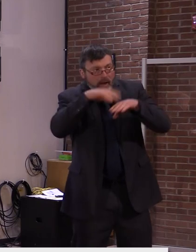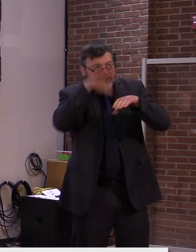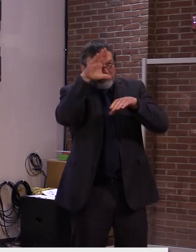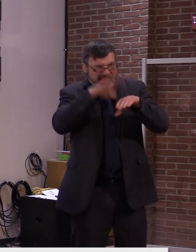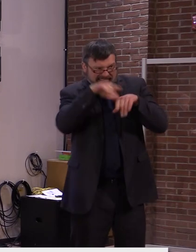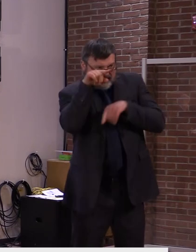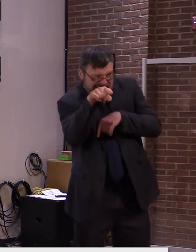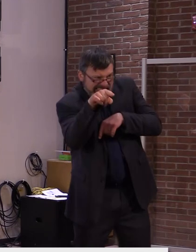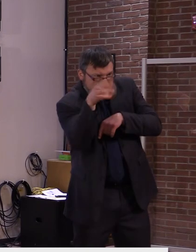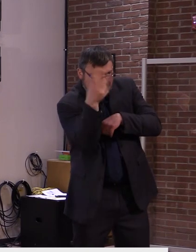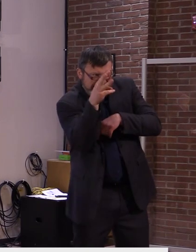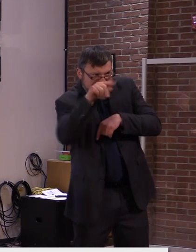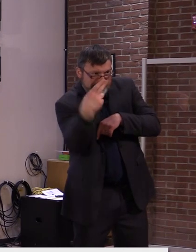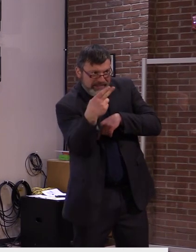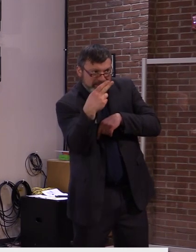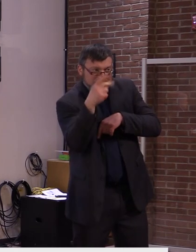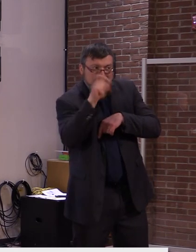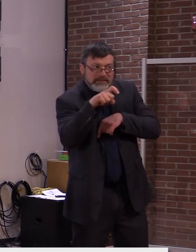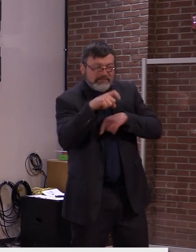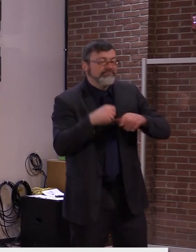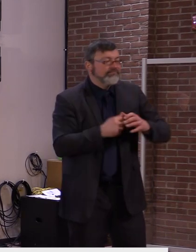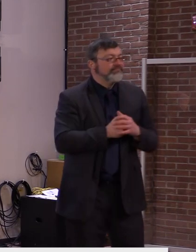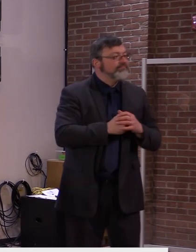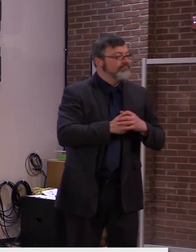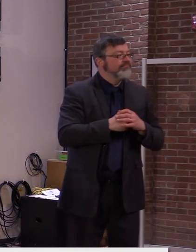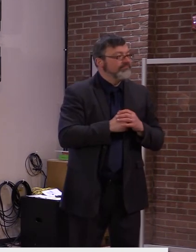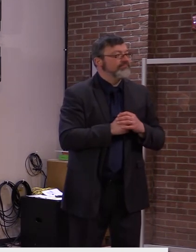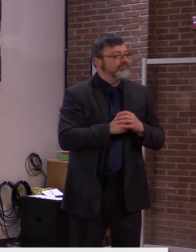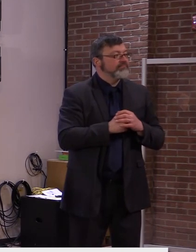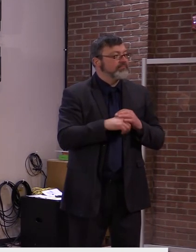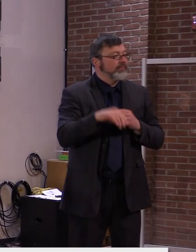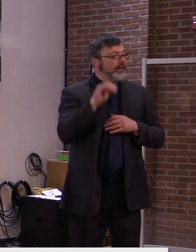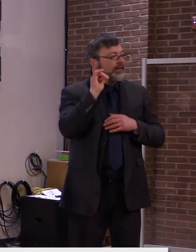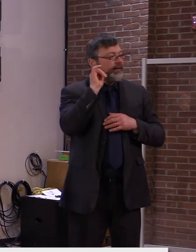online, you can still contact our vaccine call center at